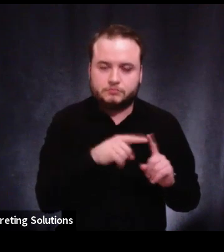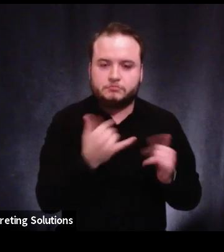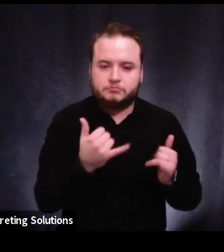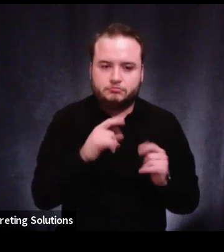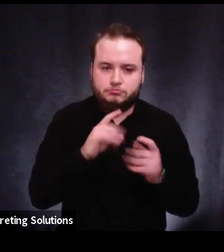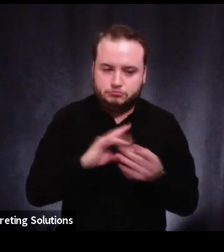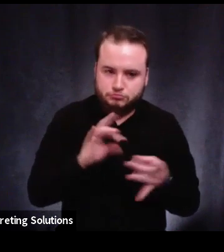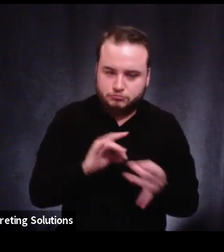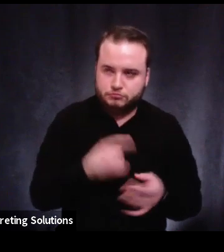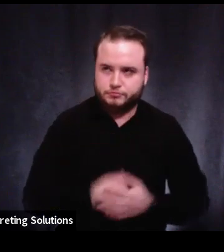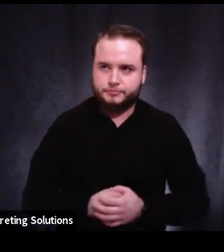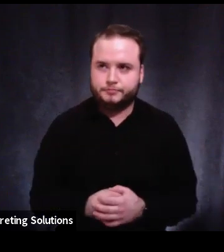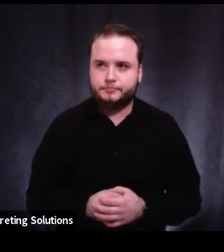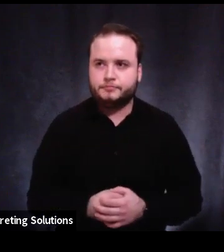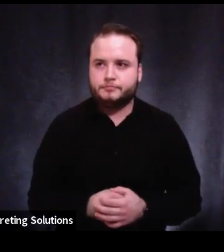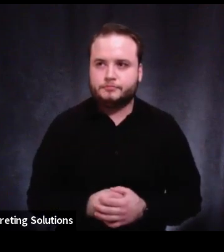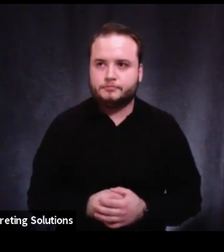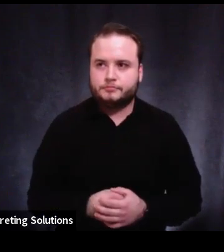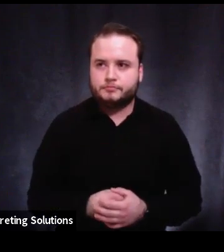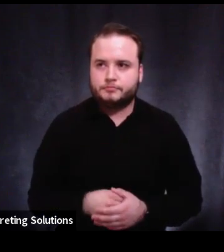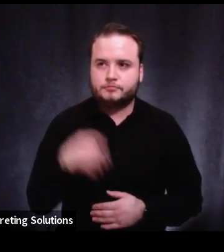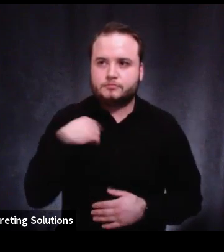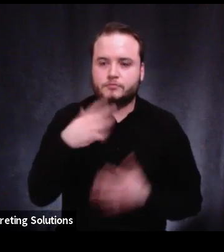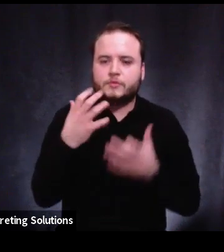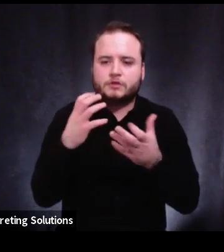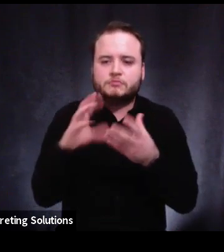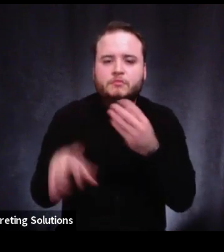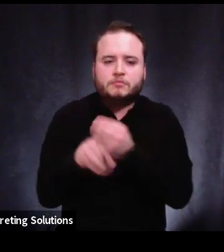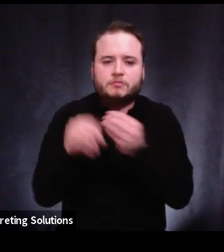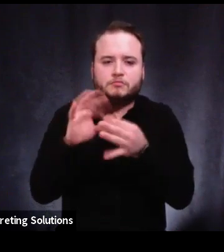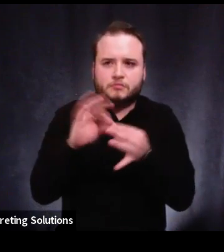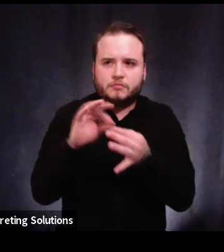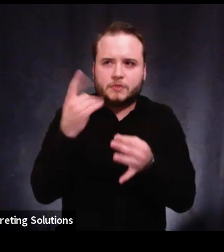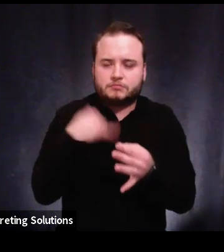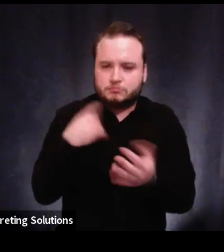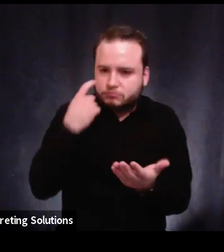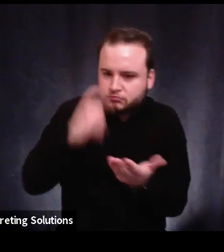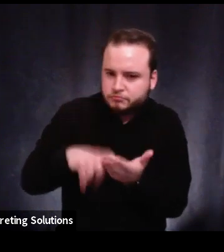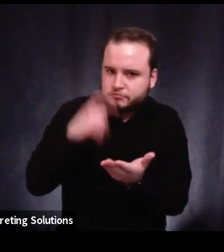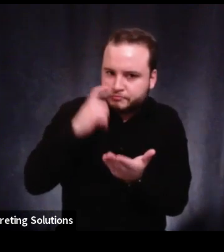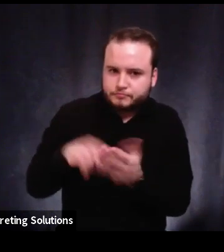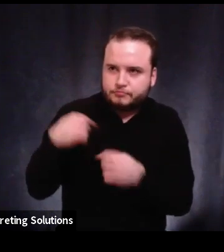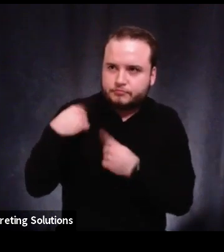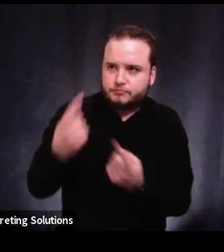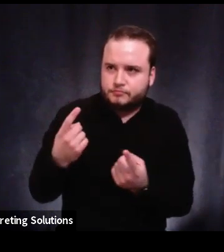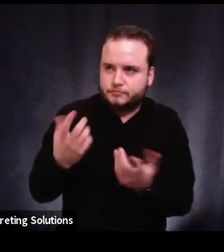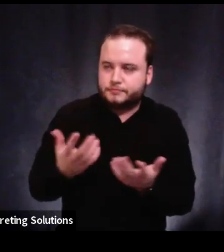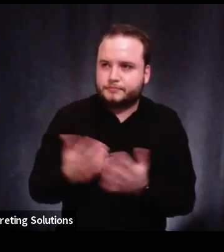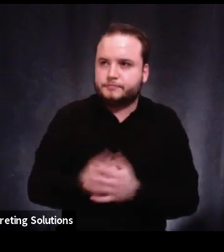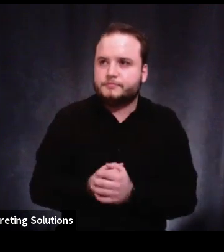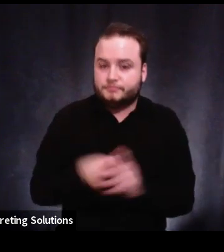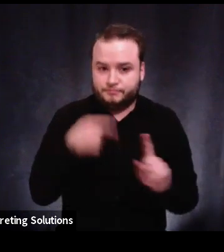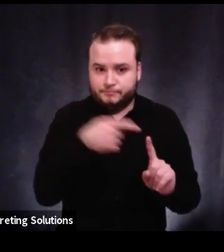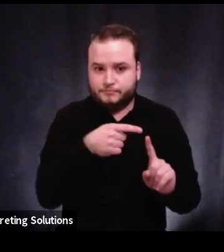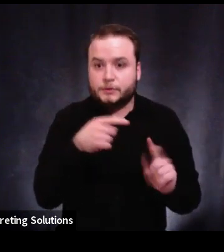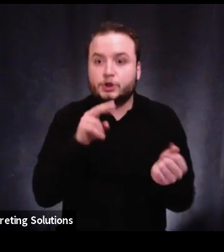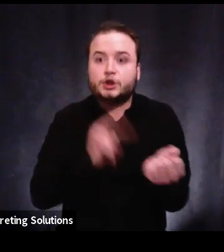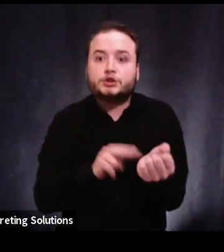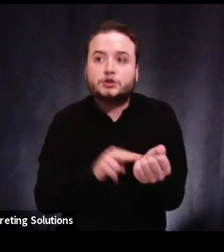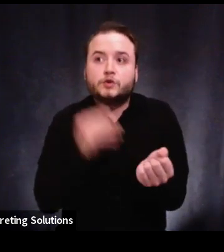we are seeing a lot more activity in congregate care settings. But I want